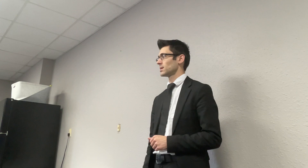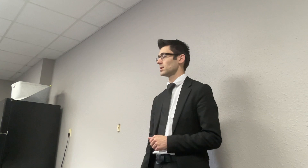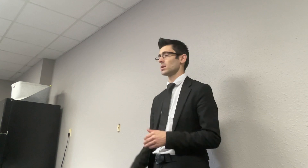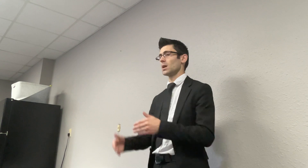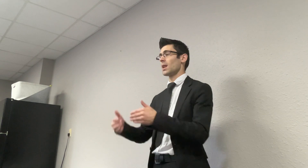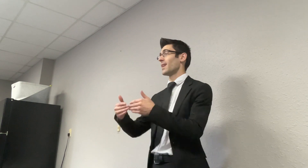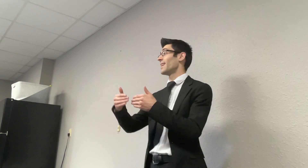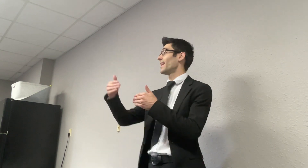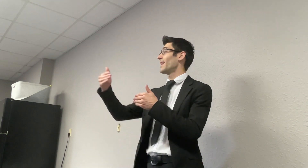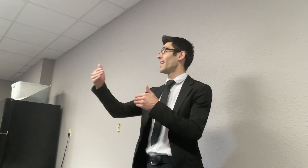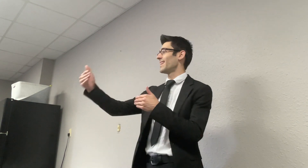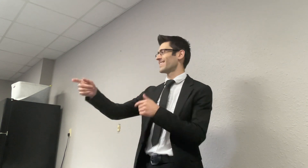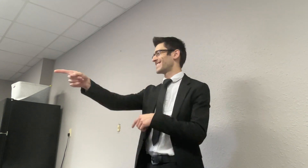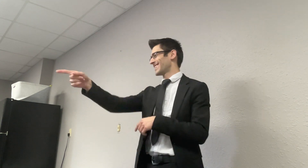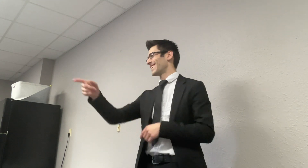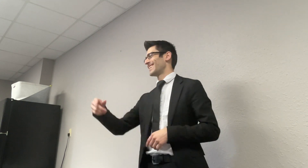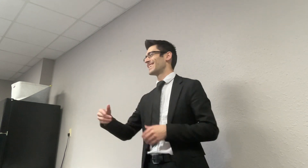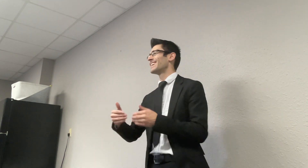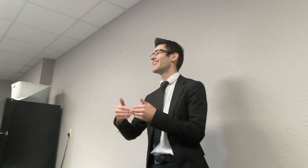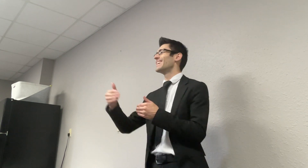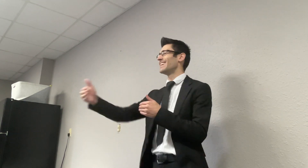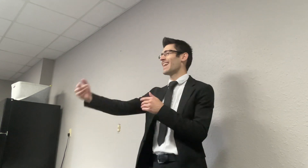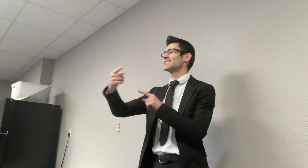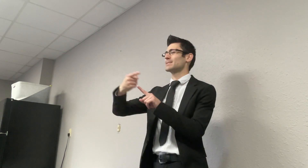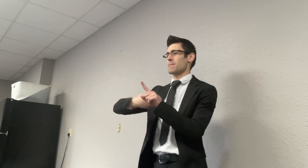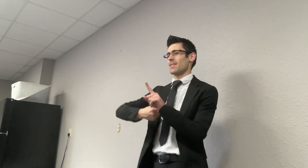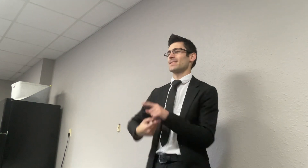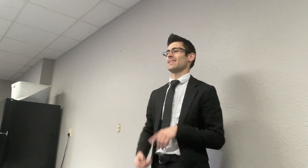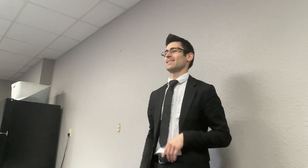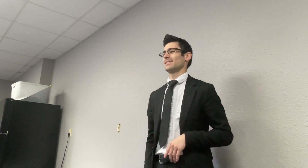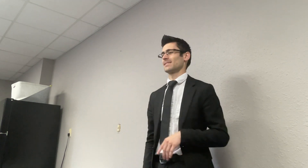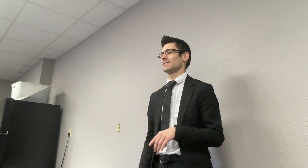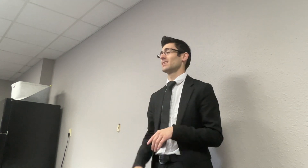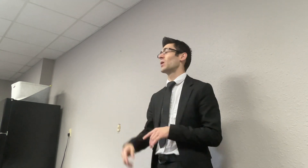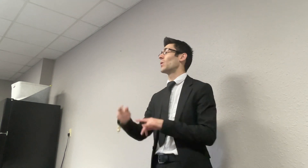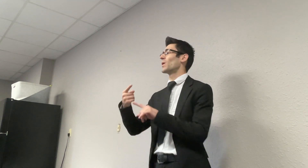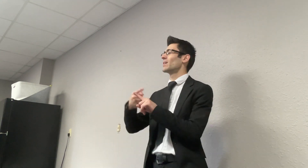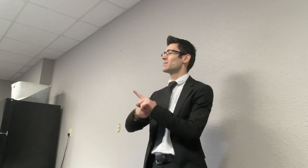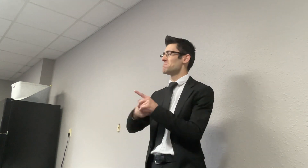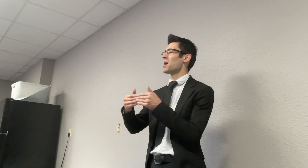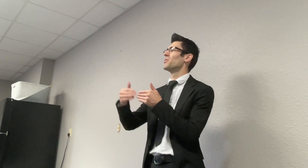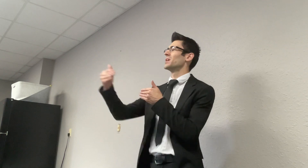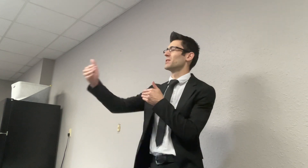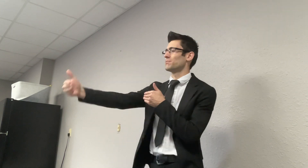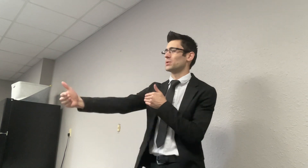Oh, next Good. month. Next month. Or month in the future.